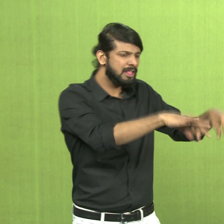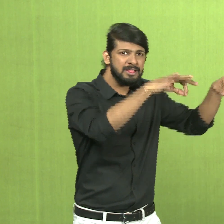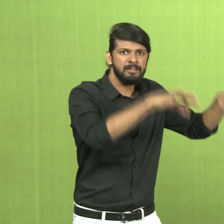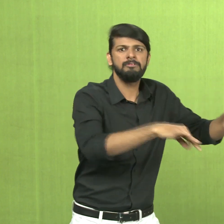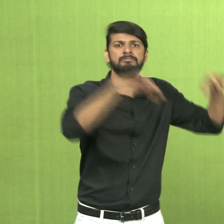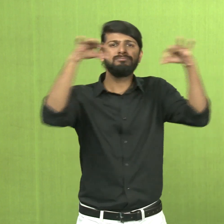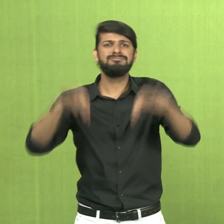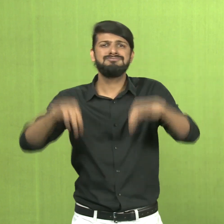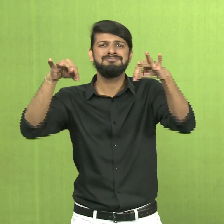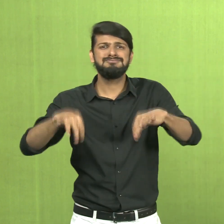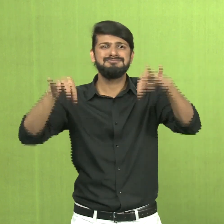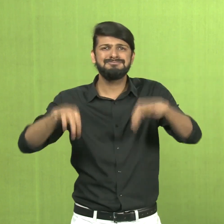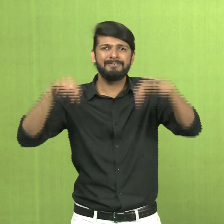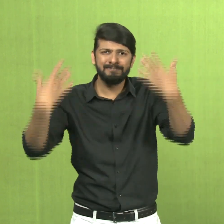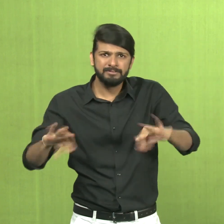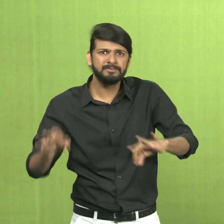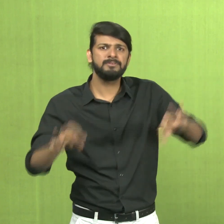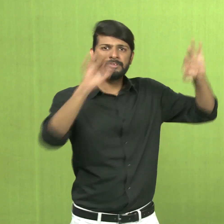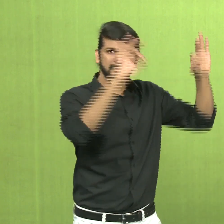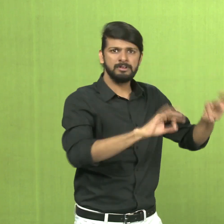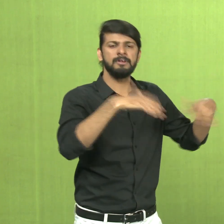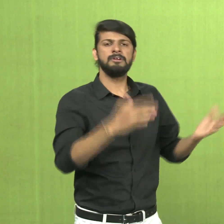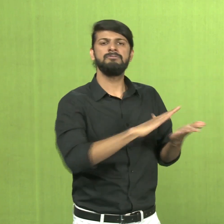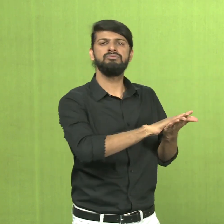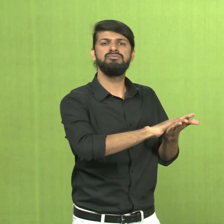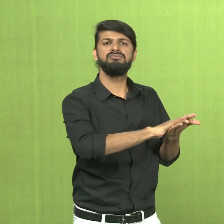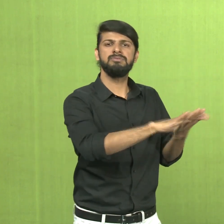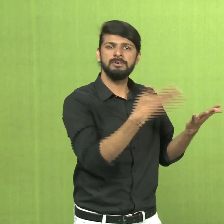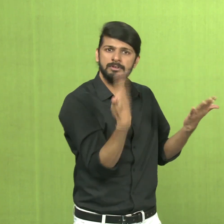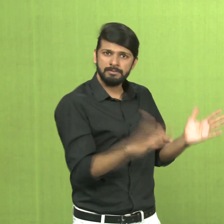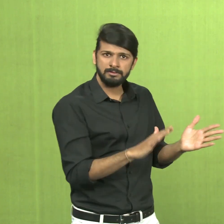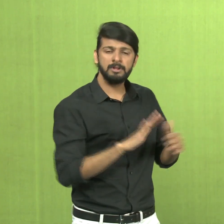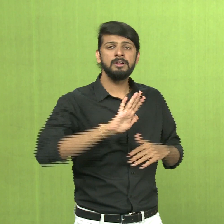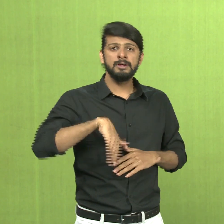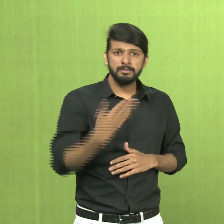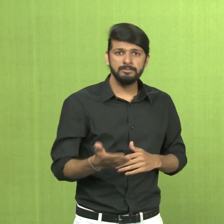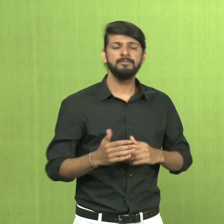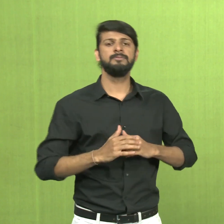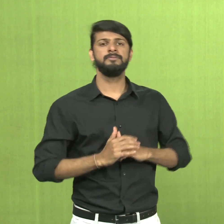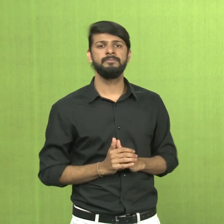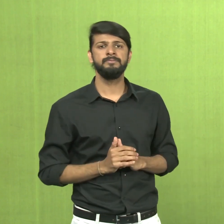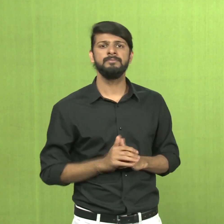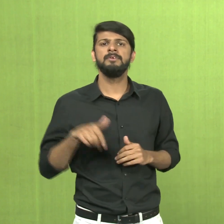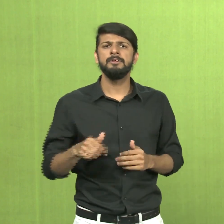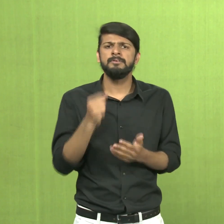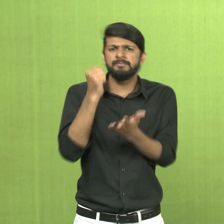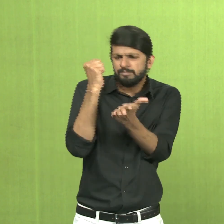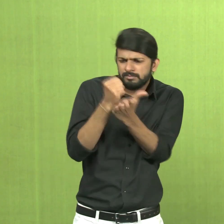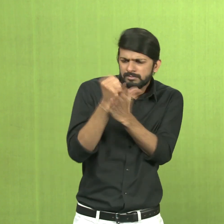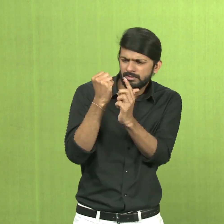digestion, and this solution is used to bleach the fabric again. After this is